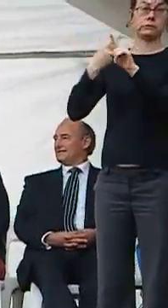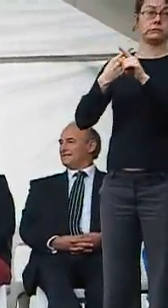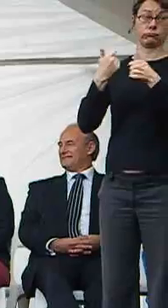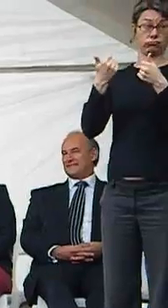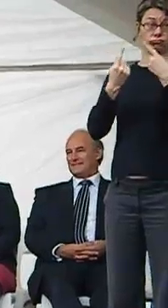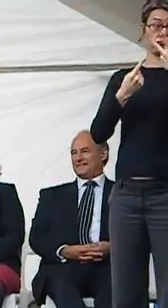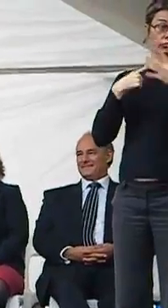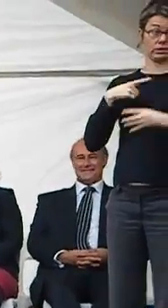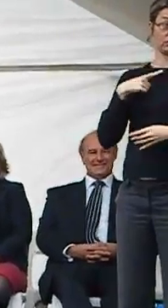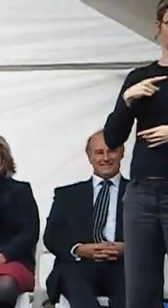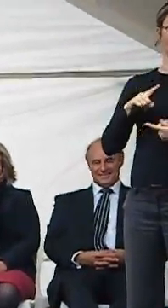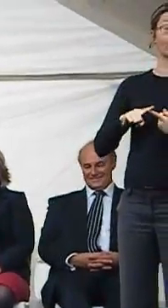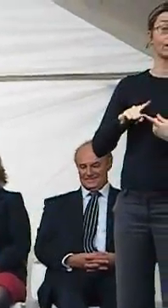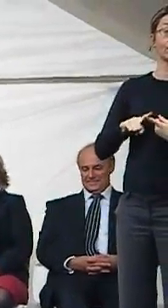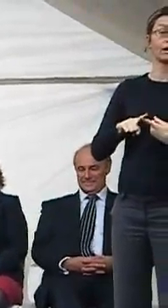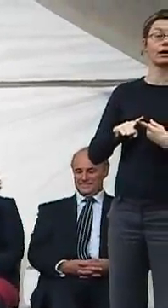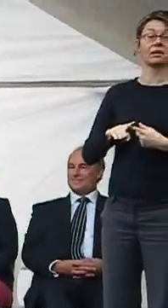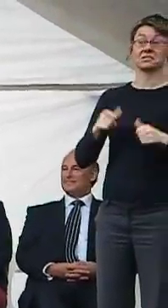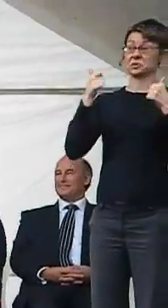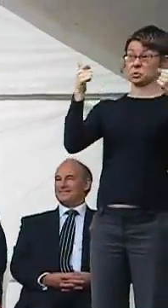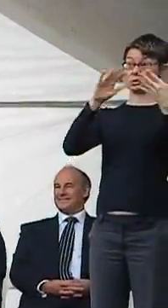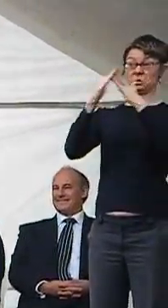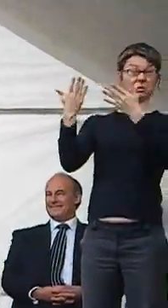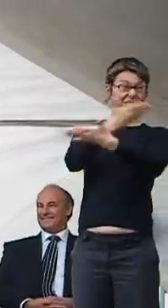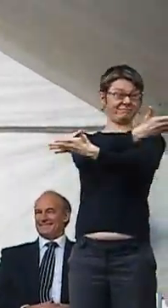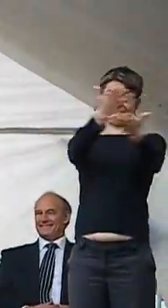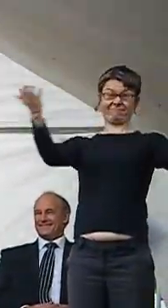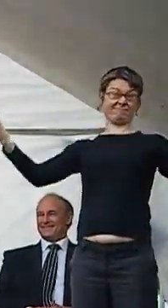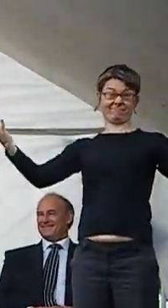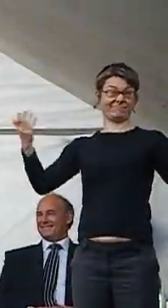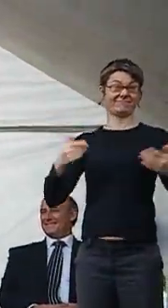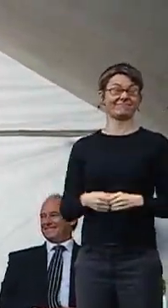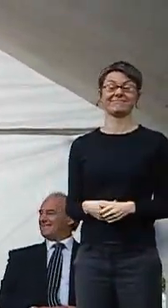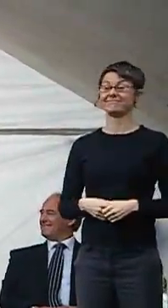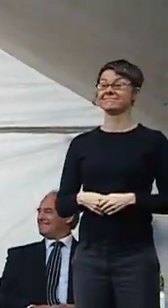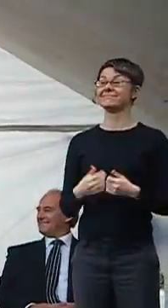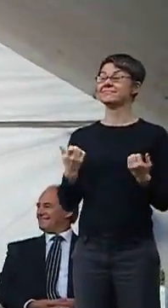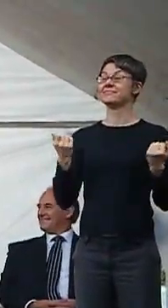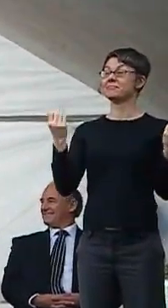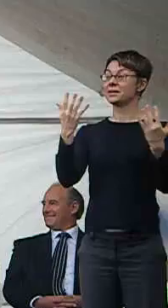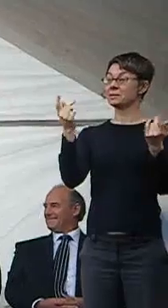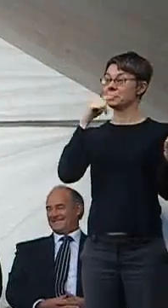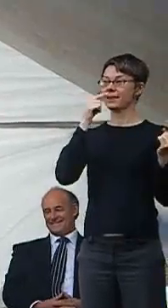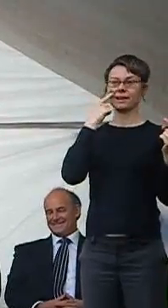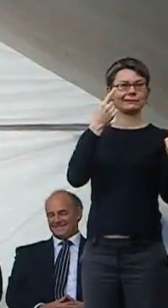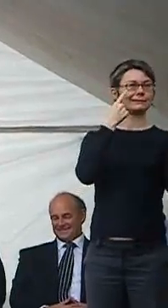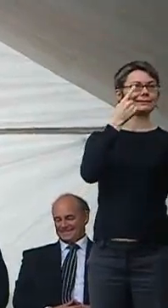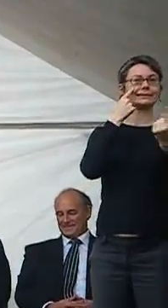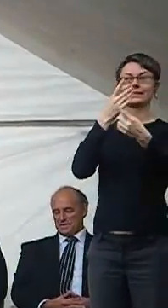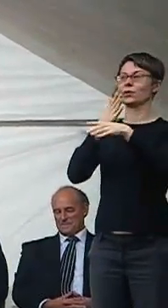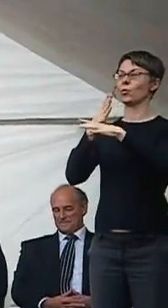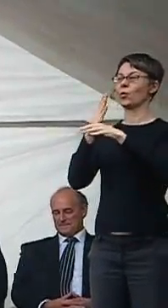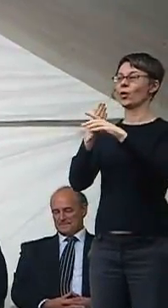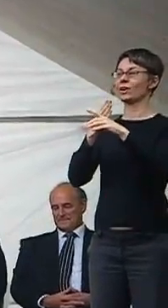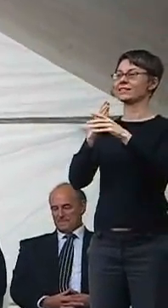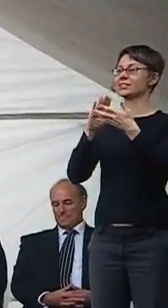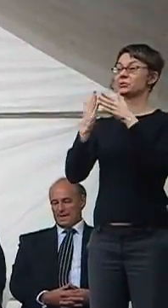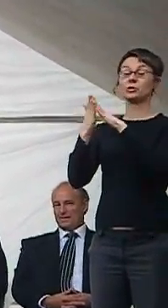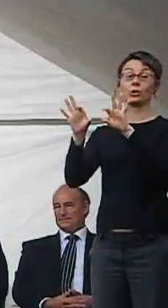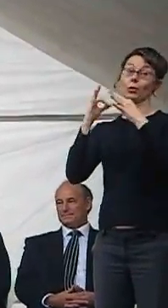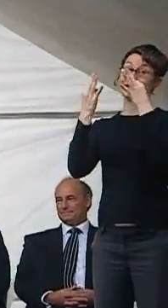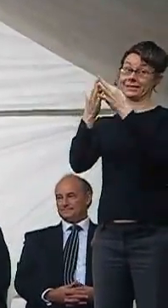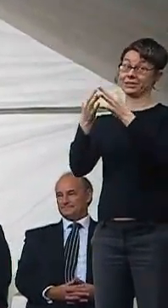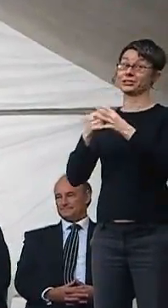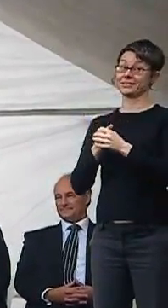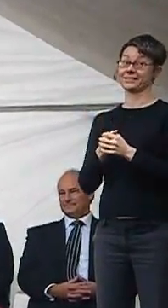reasons. One is because it's got a great community, and there's so many people here today, that faces that I've seen working in so many community